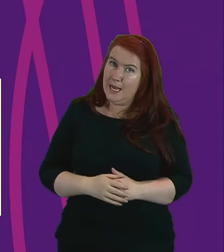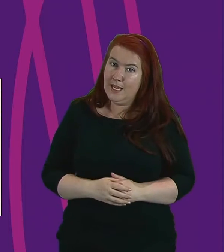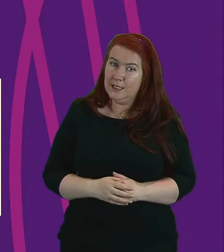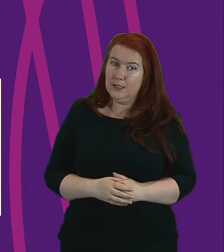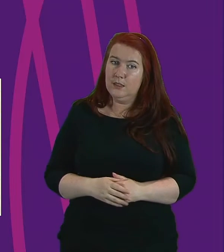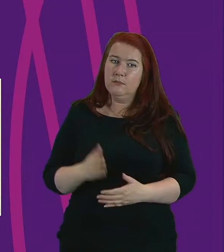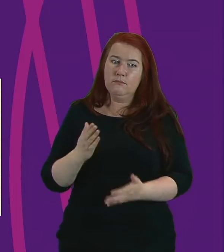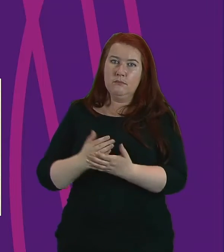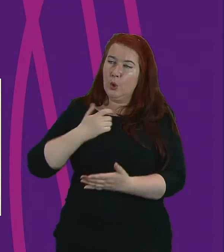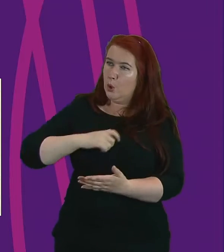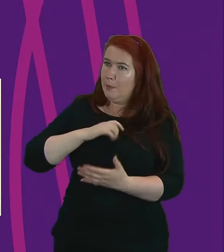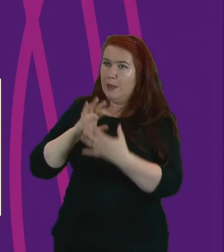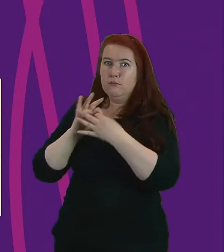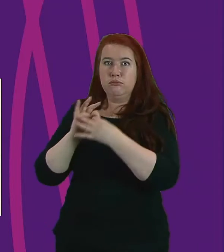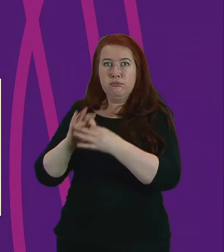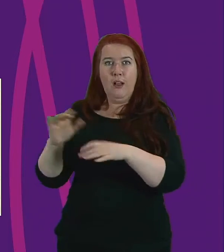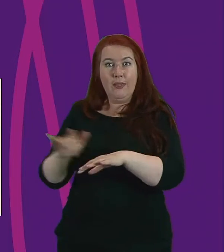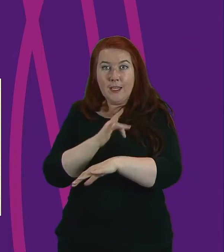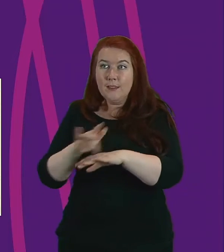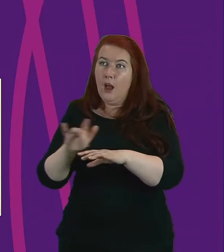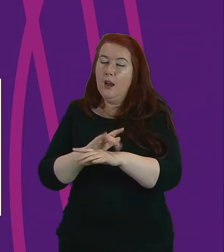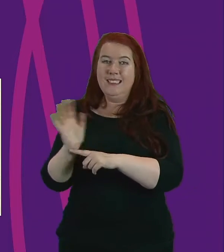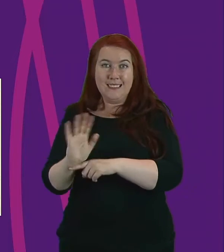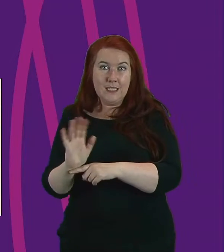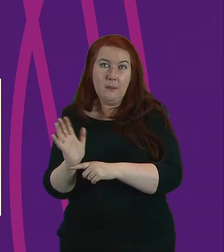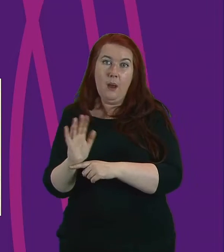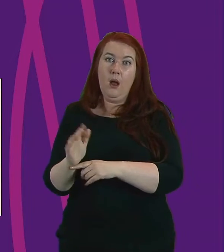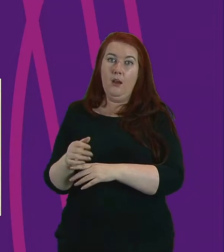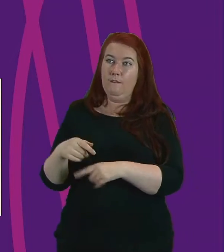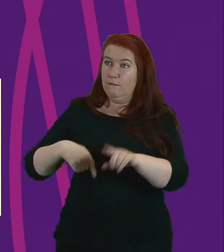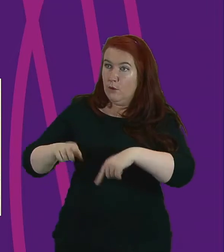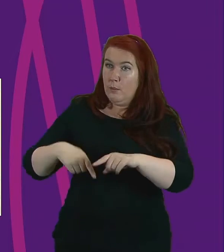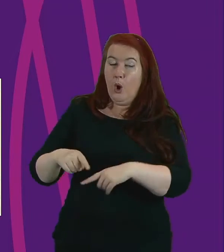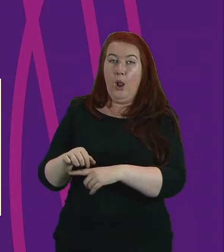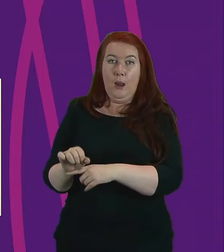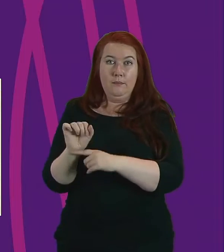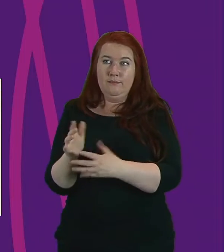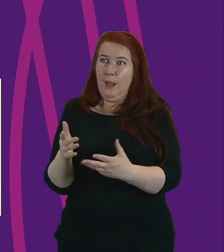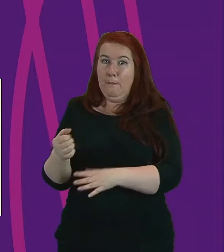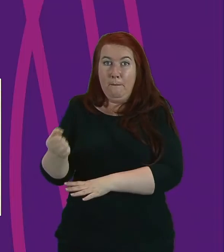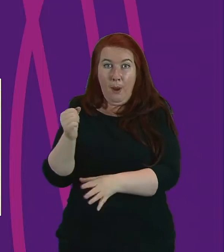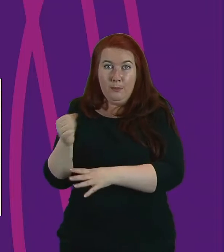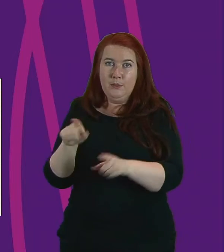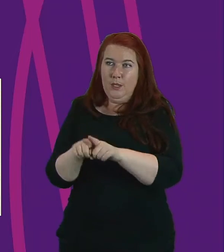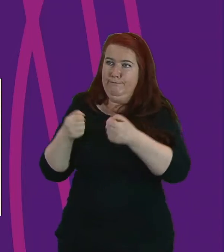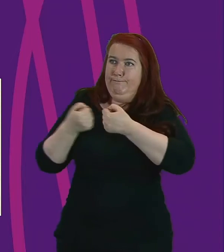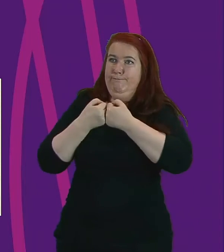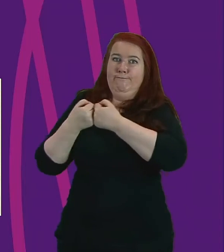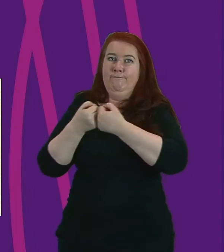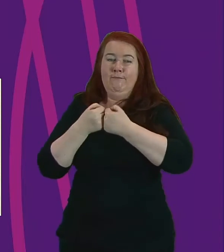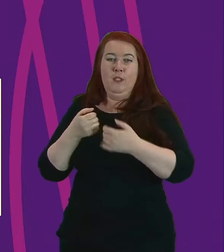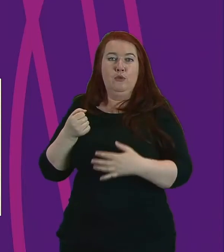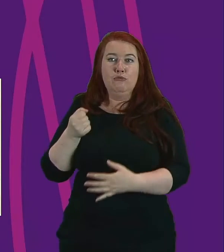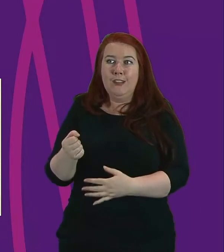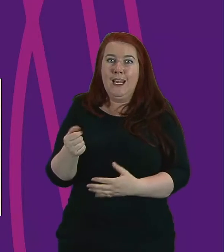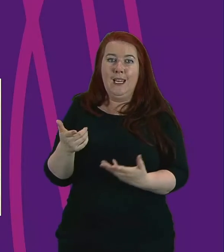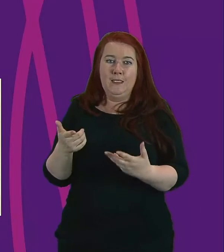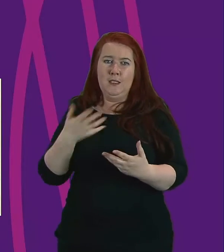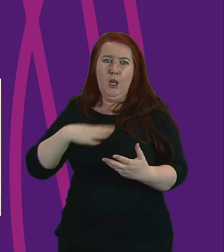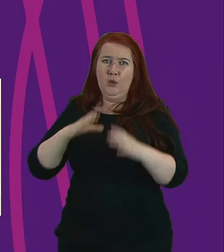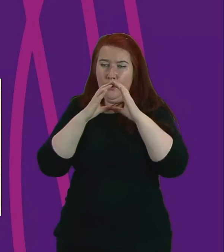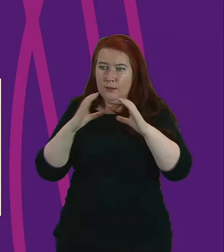social interaction, of theatres, cinema, football, pubs, restaurants and bunching up at parties or on trains. Not the wearing of bandanas like a